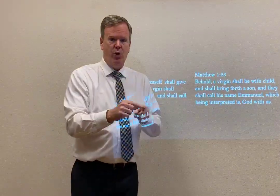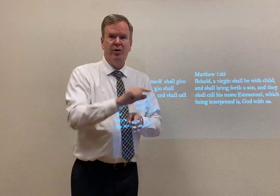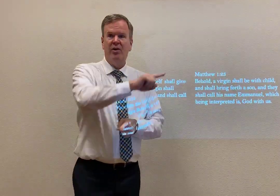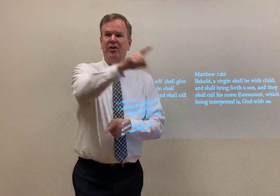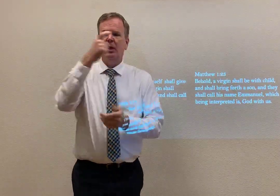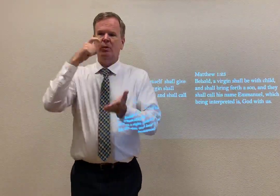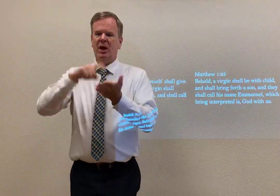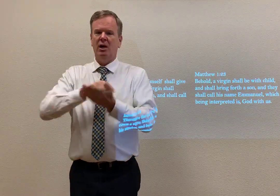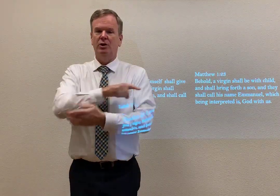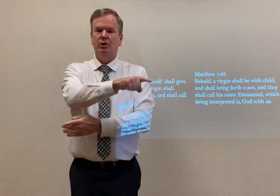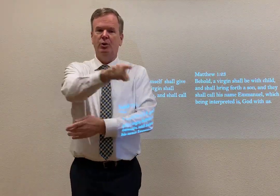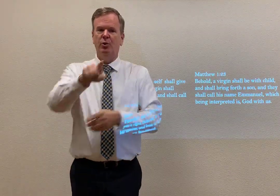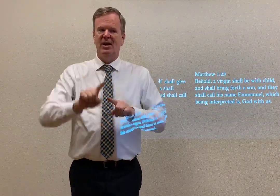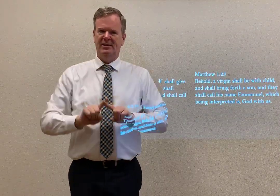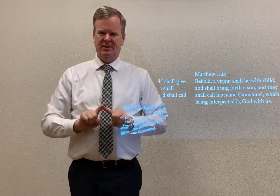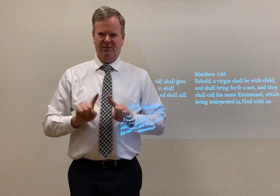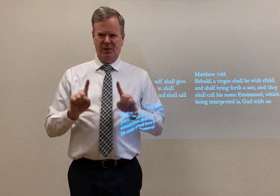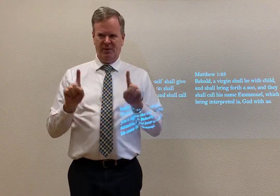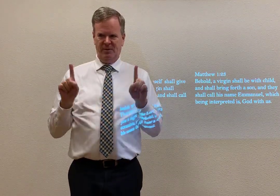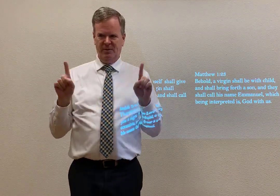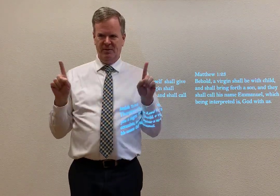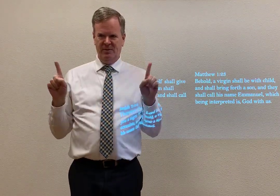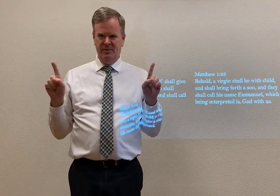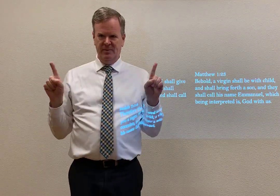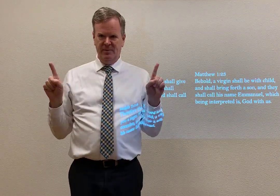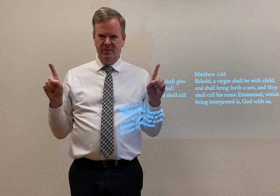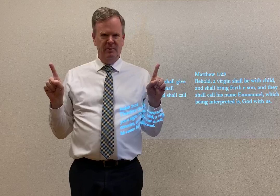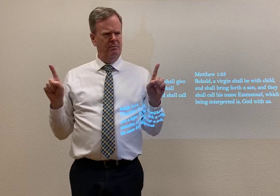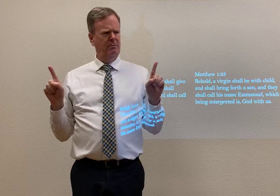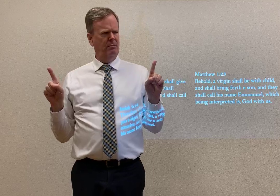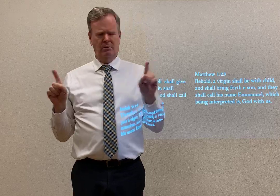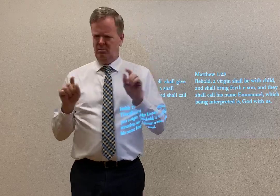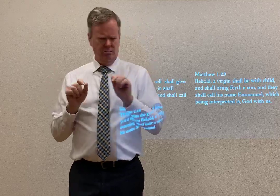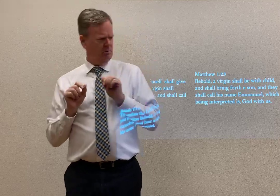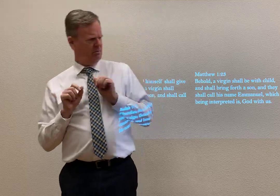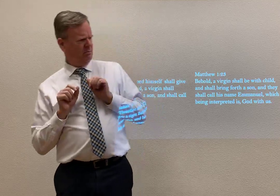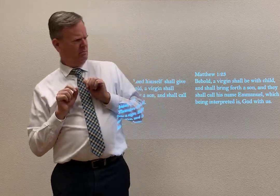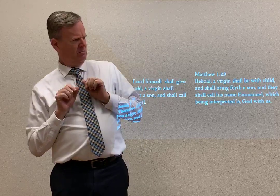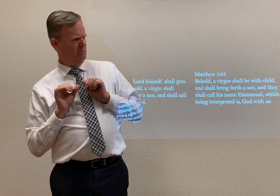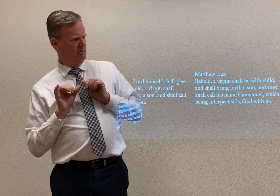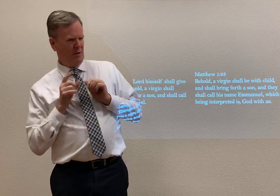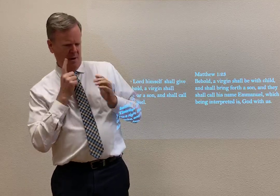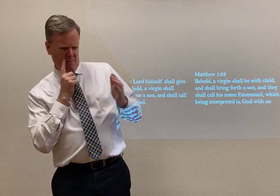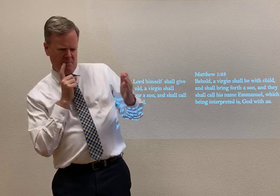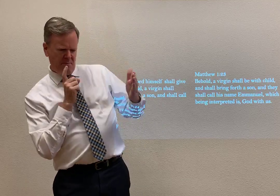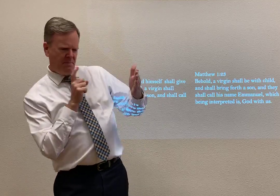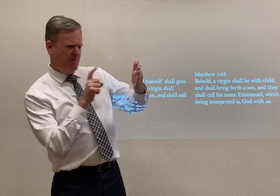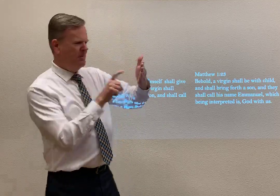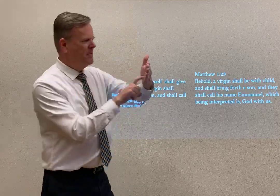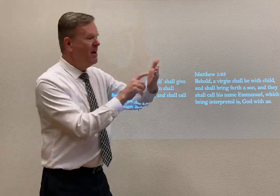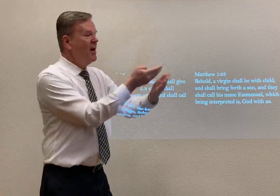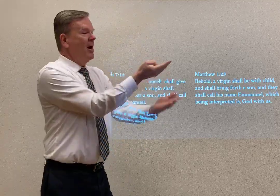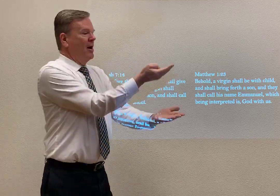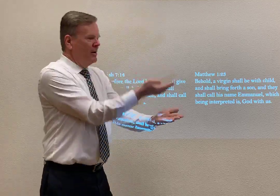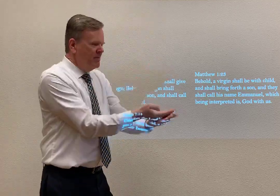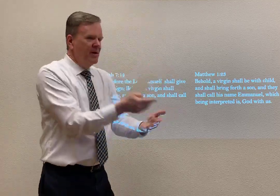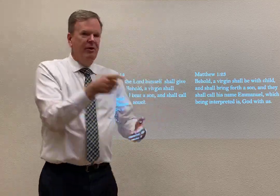If we act upon the word of God, people will notice that there's something different about you. Right? They'll notice these things about you, and they say,